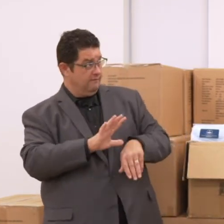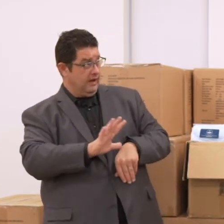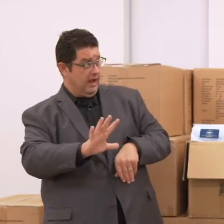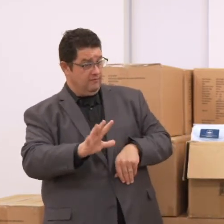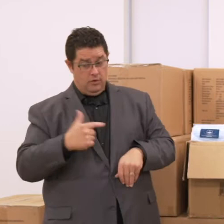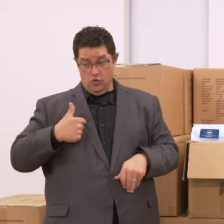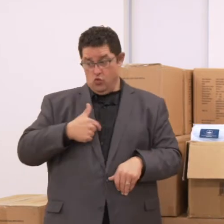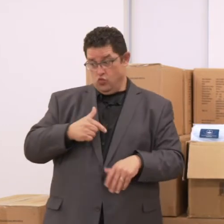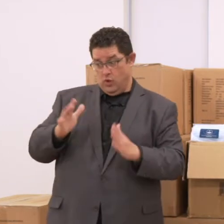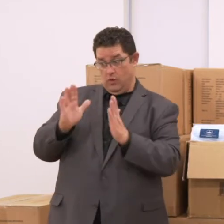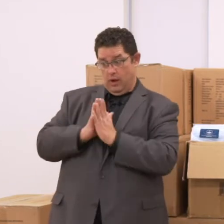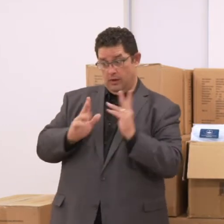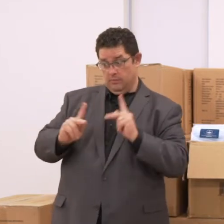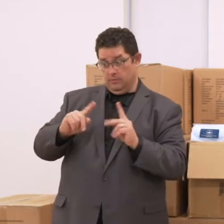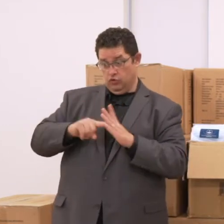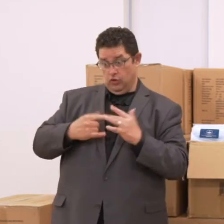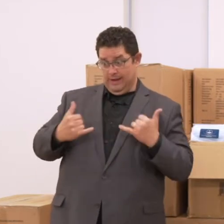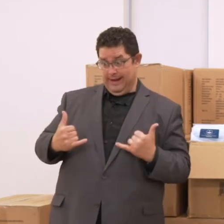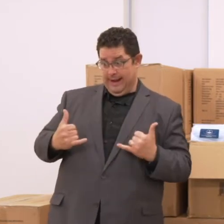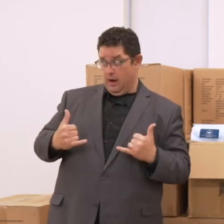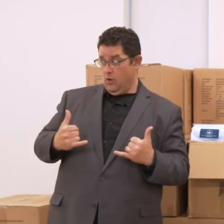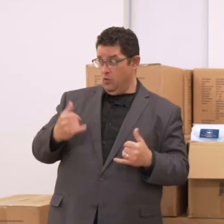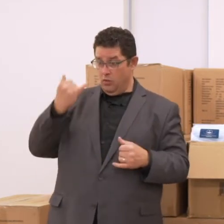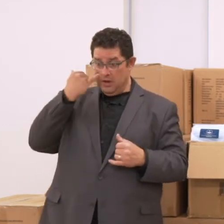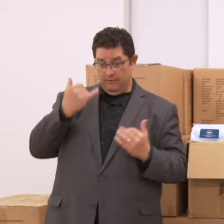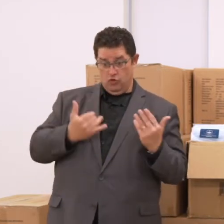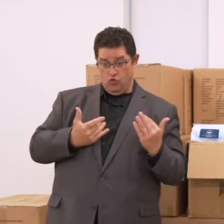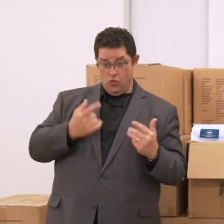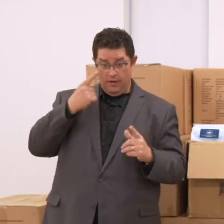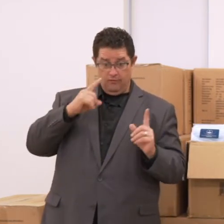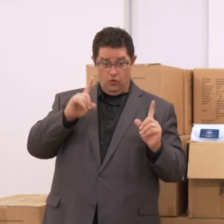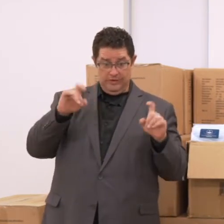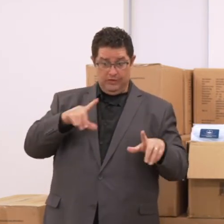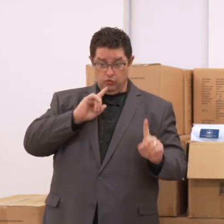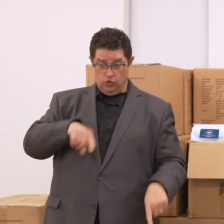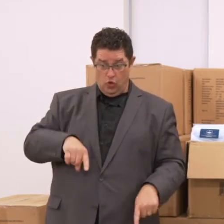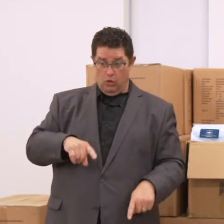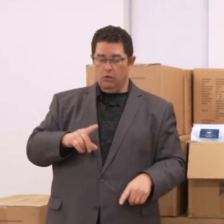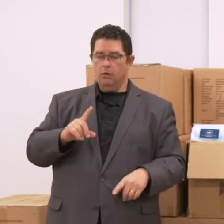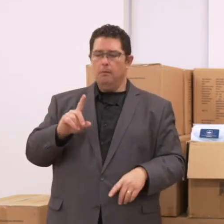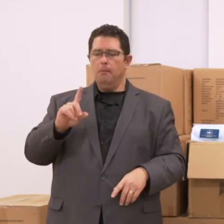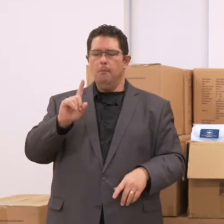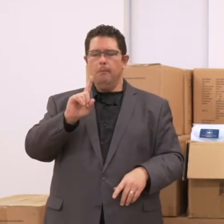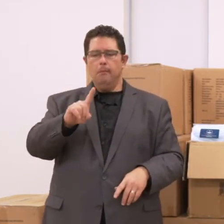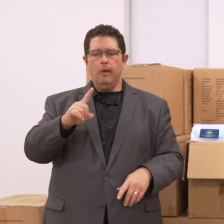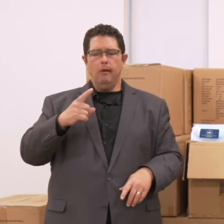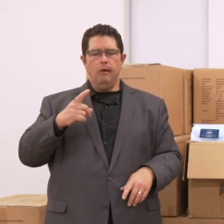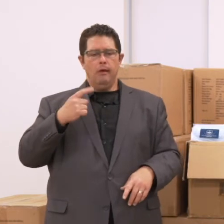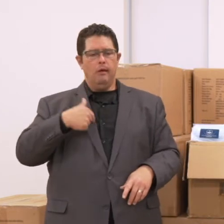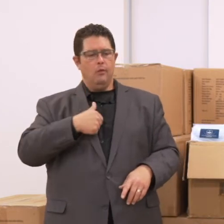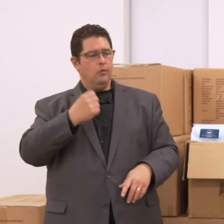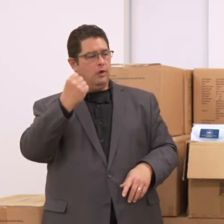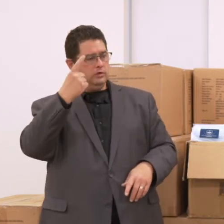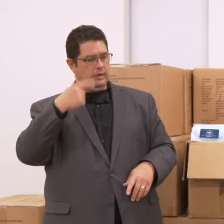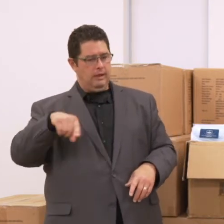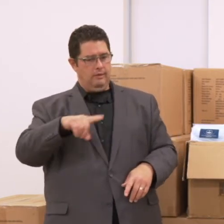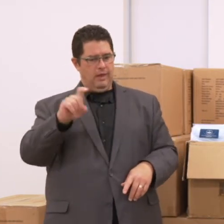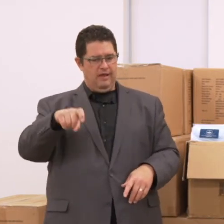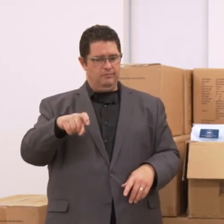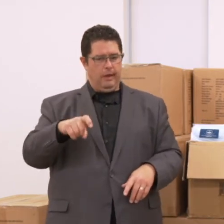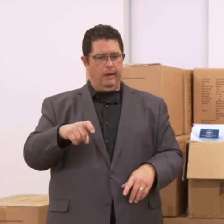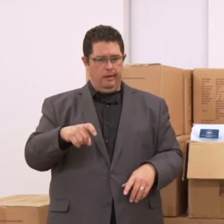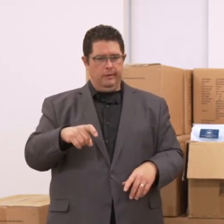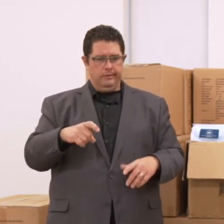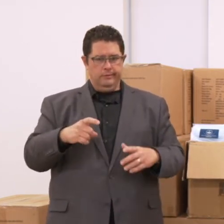start quarantining now if they are waiting for a test result. But we understand that they have to make accommodations